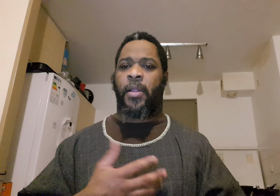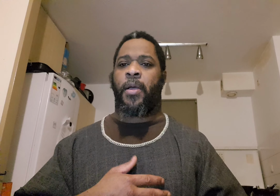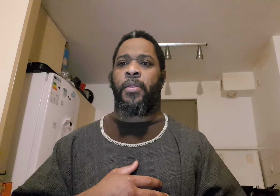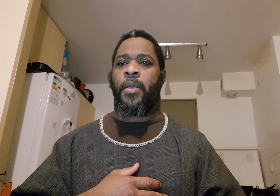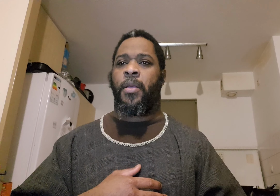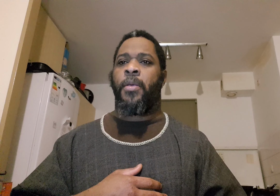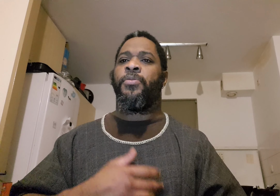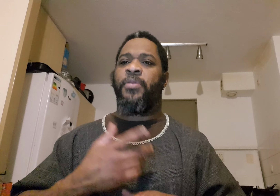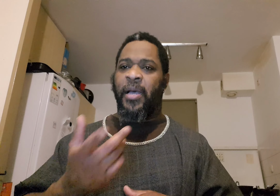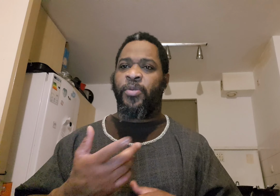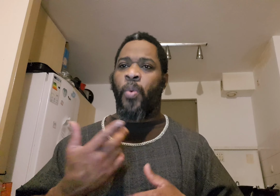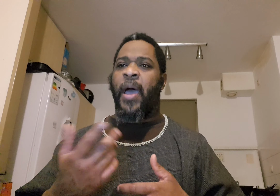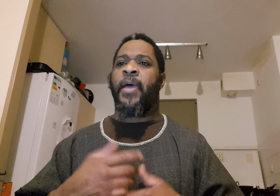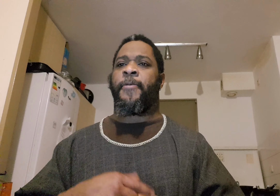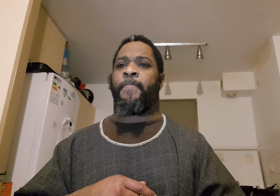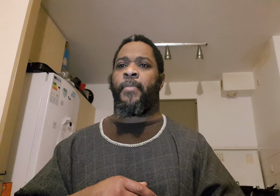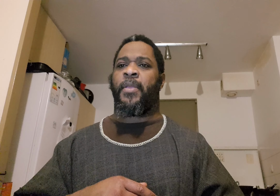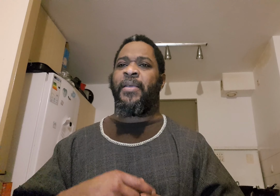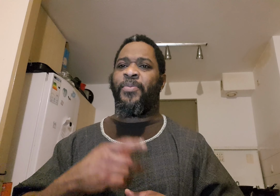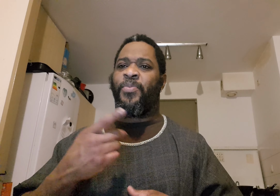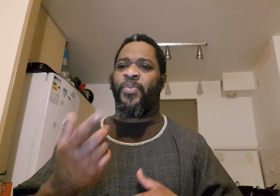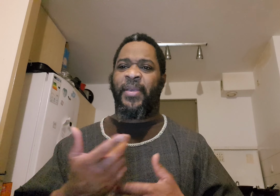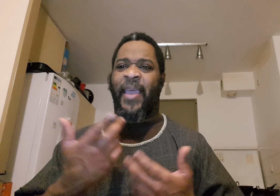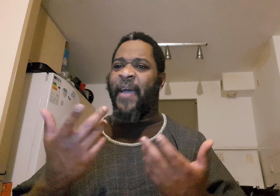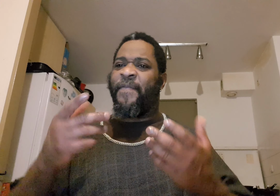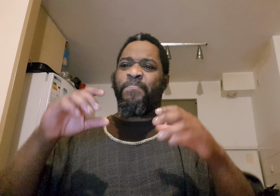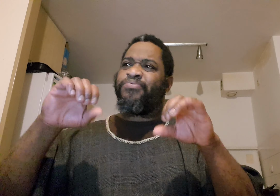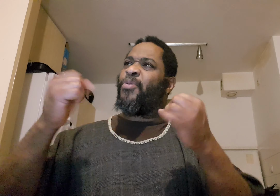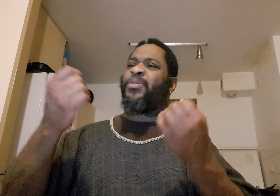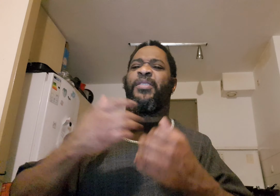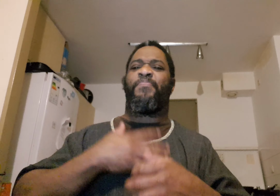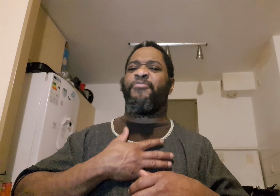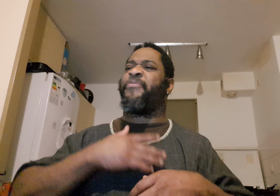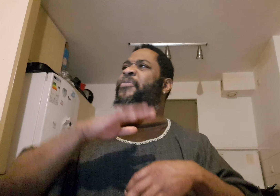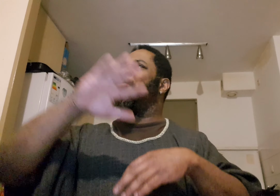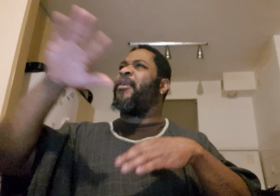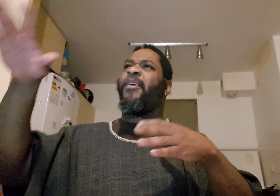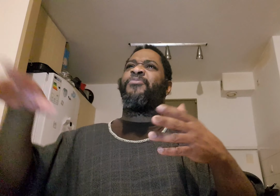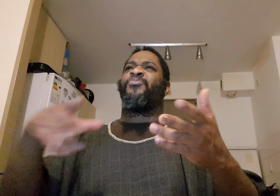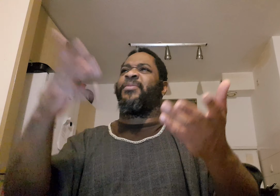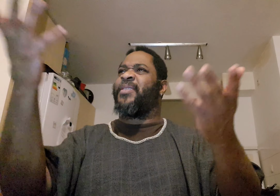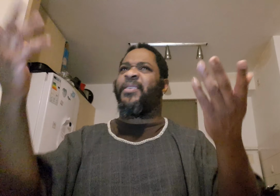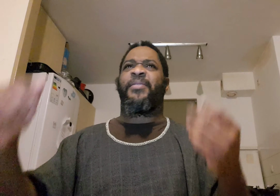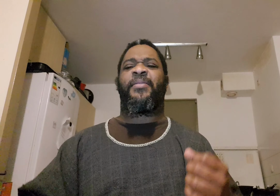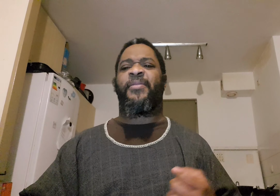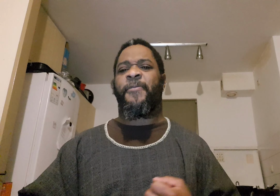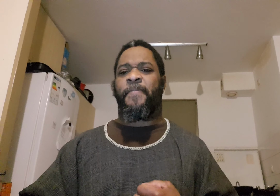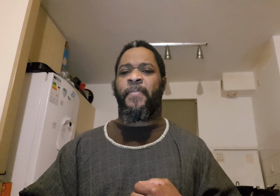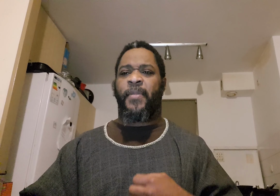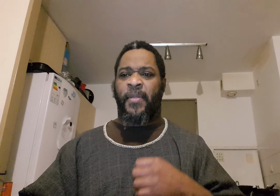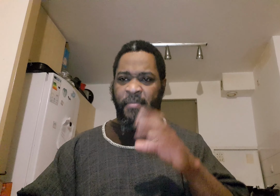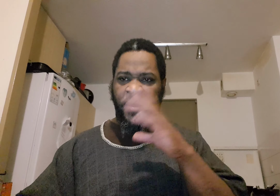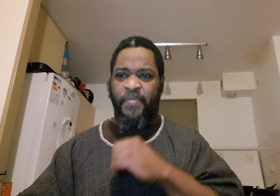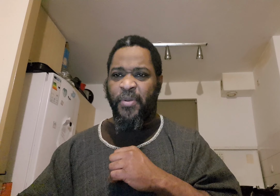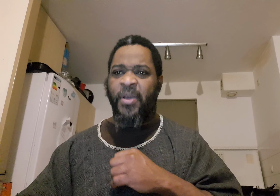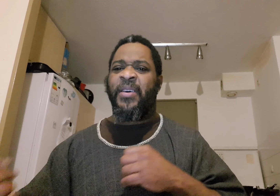Better. That's why we have broken spirit from all those things. Help you